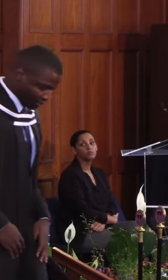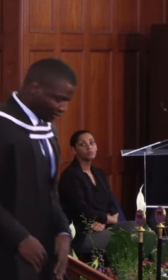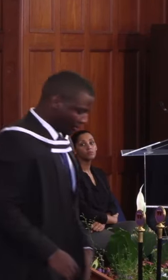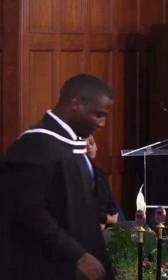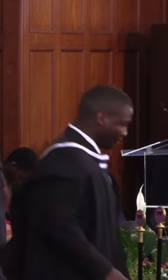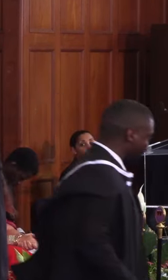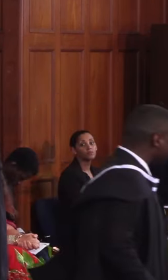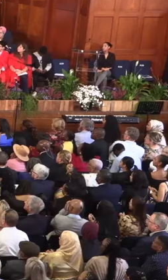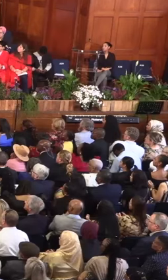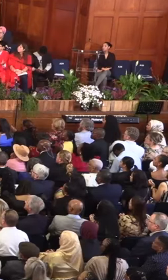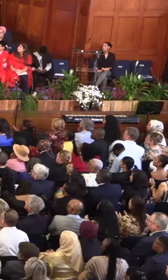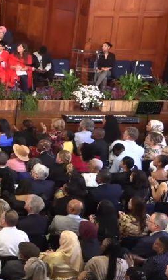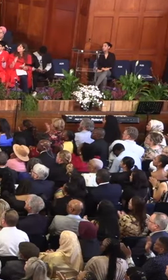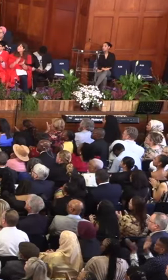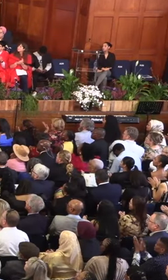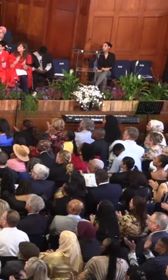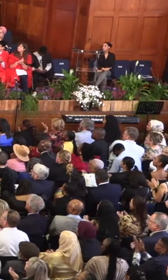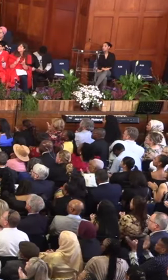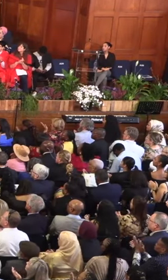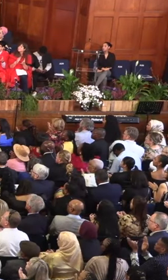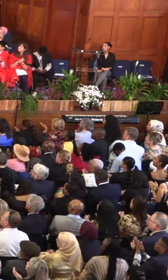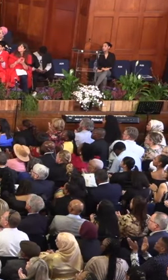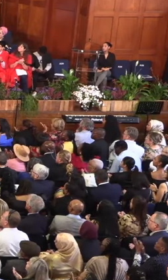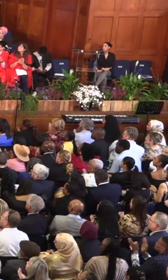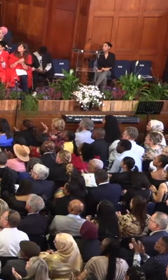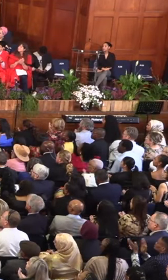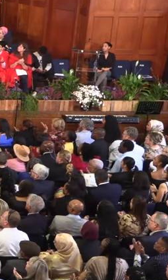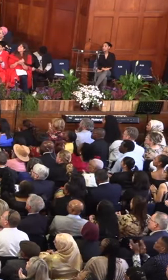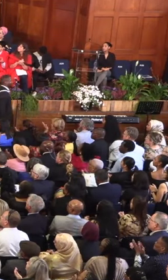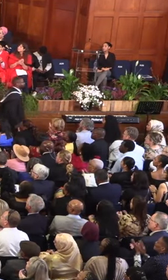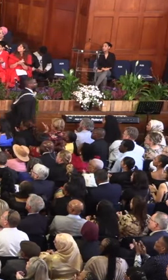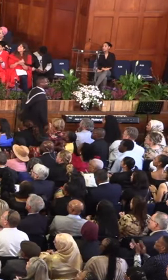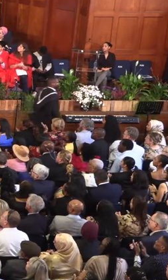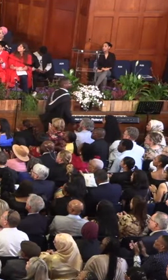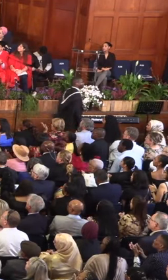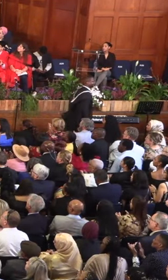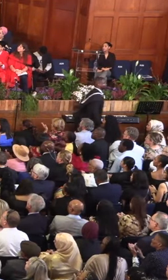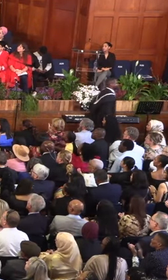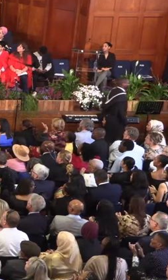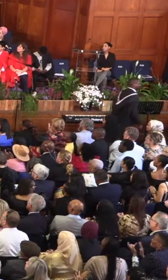Mazwemuzini Gordon Moyo.